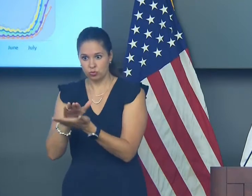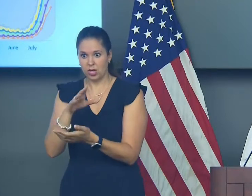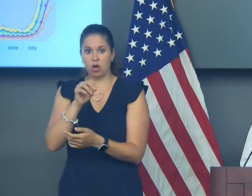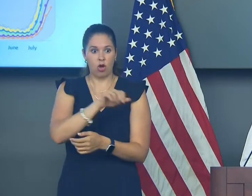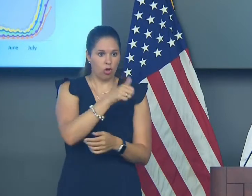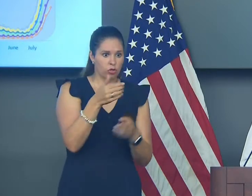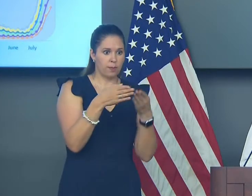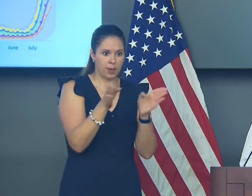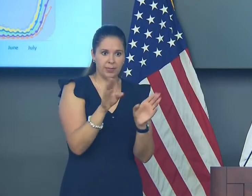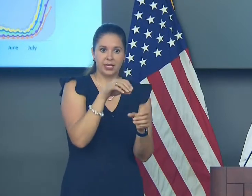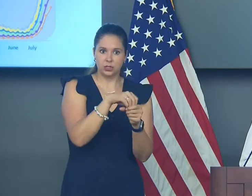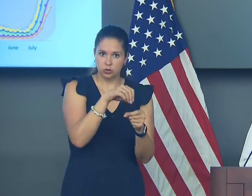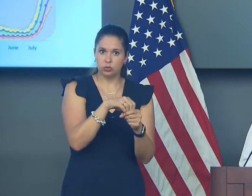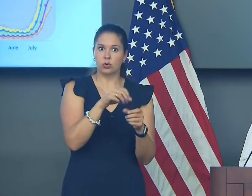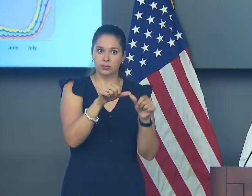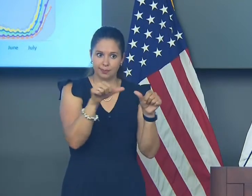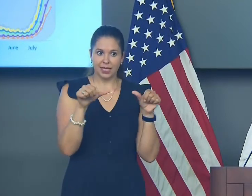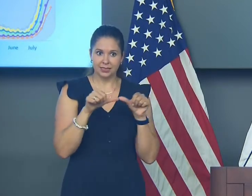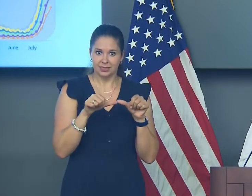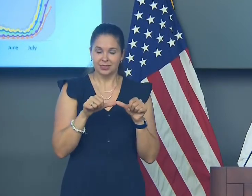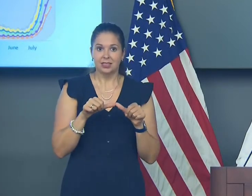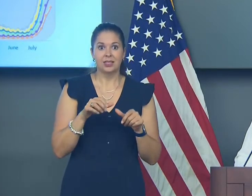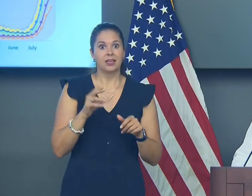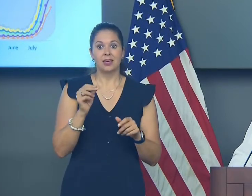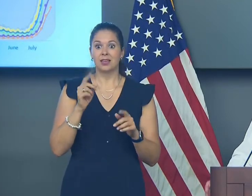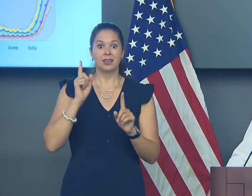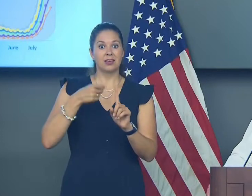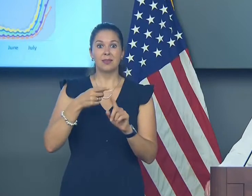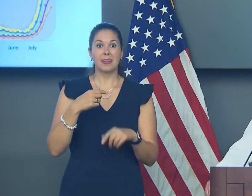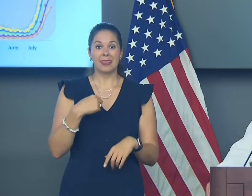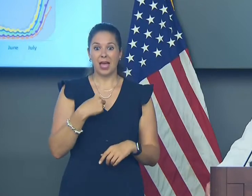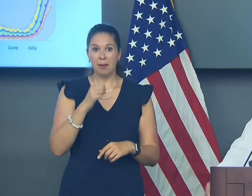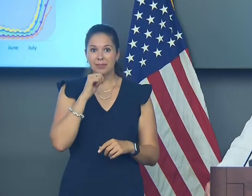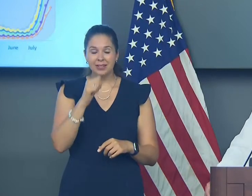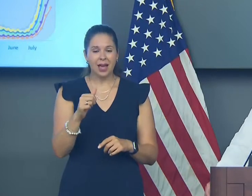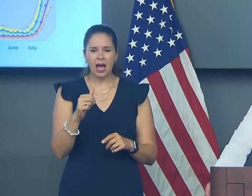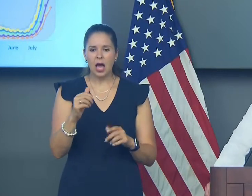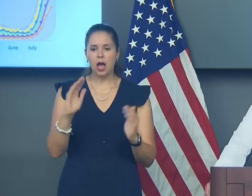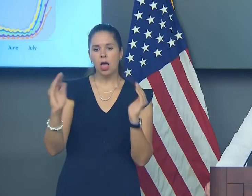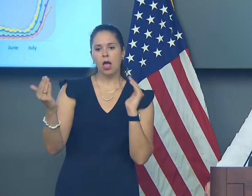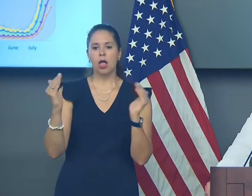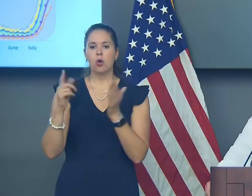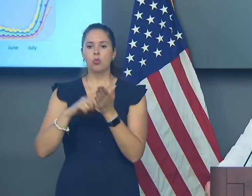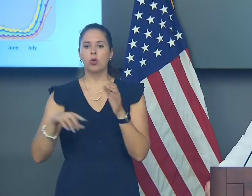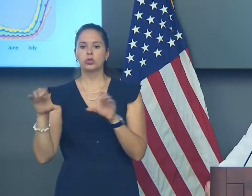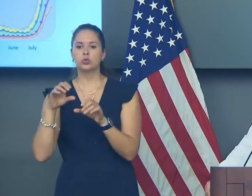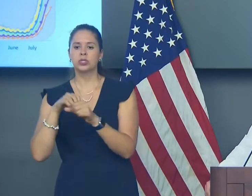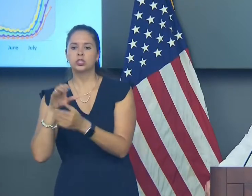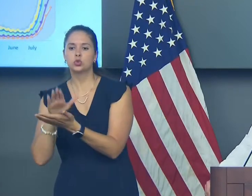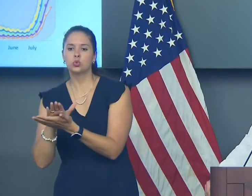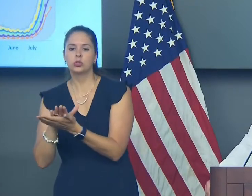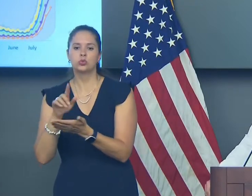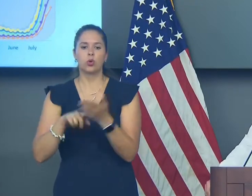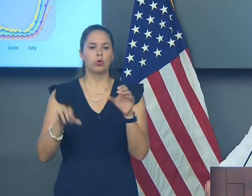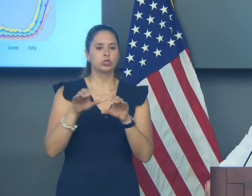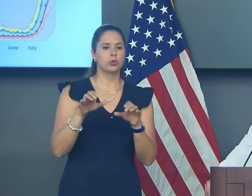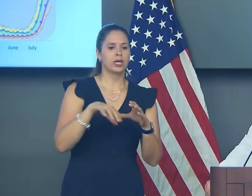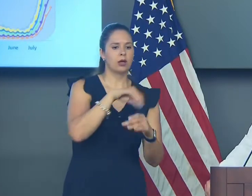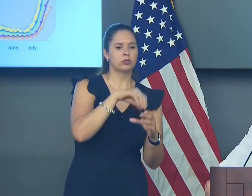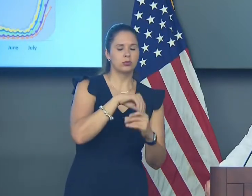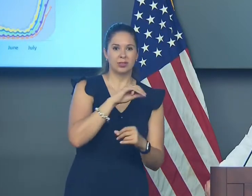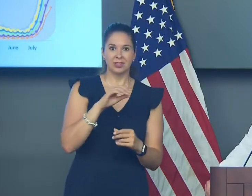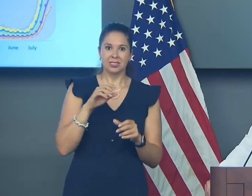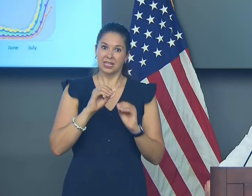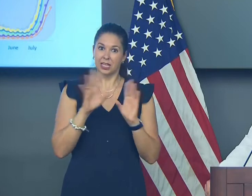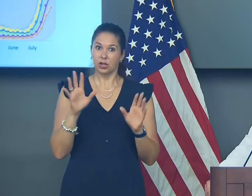spaces. And simply put, because I'm not differentiating between what we're doing in schools and elsewhere, it is clearly within